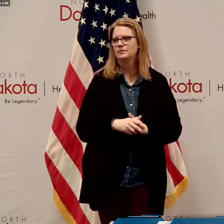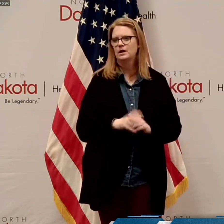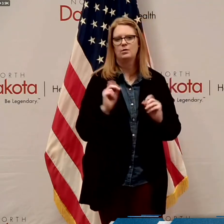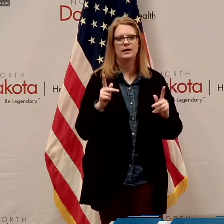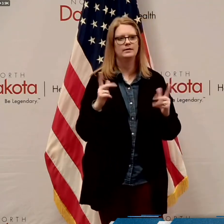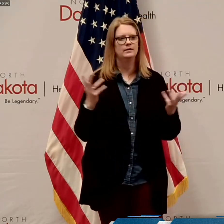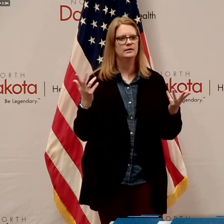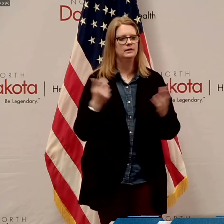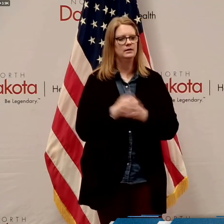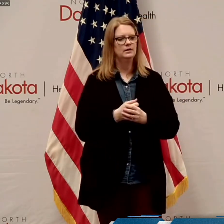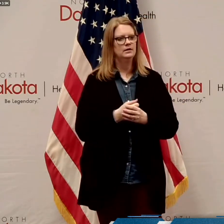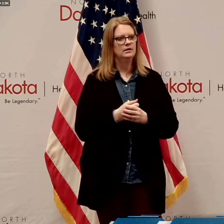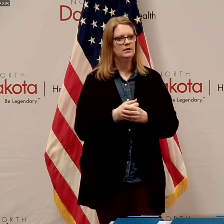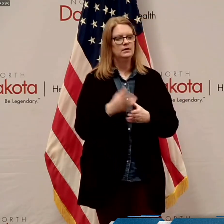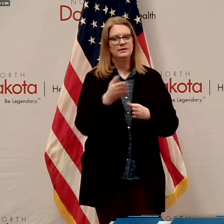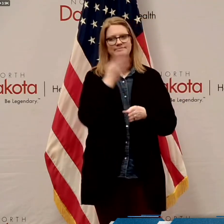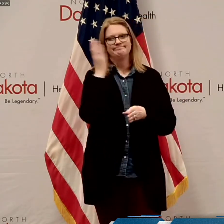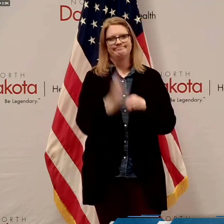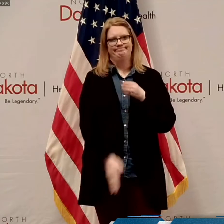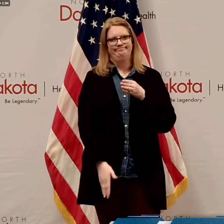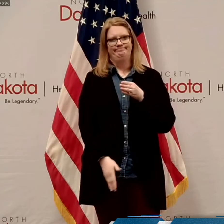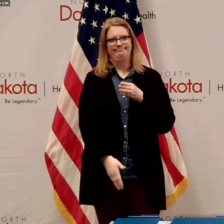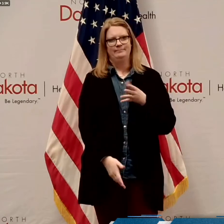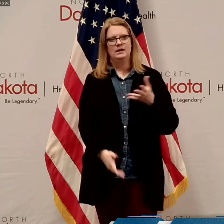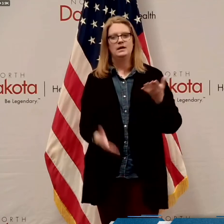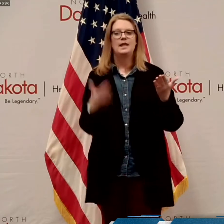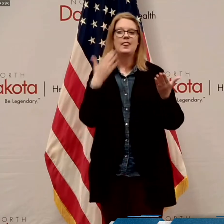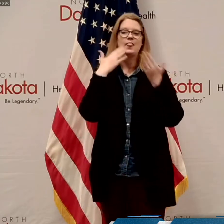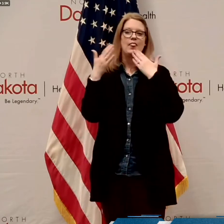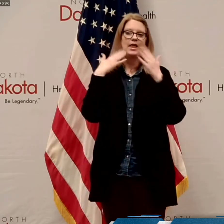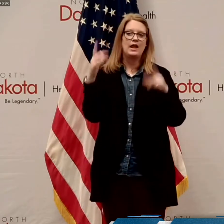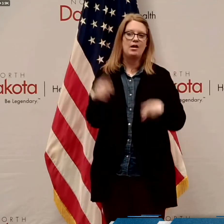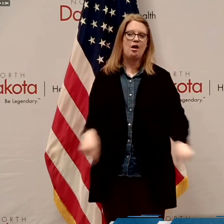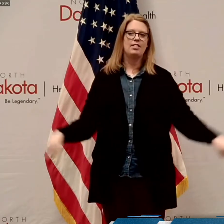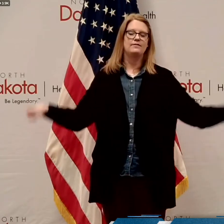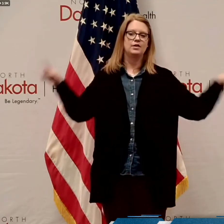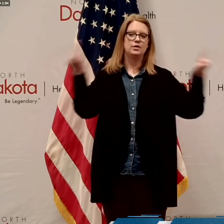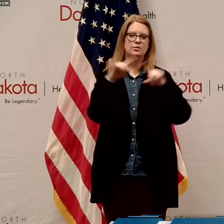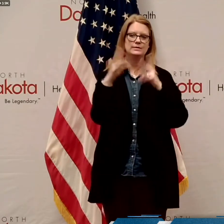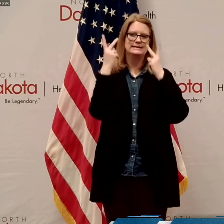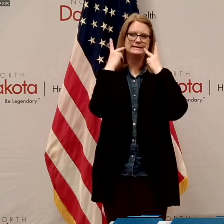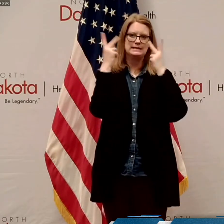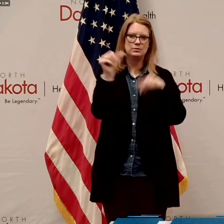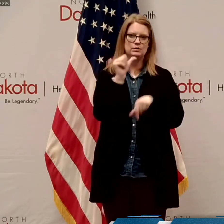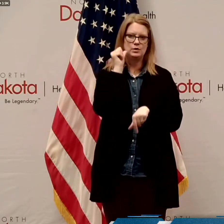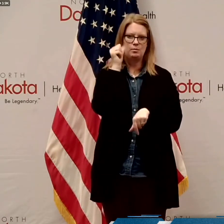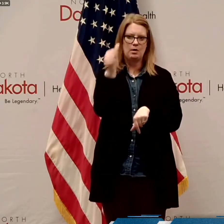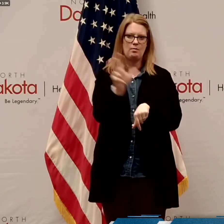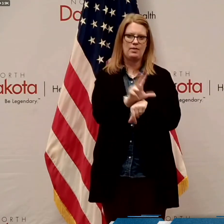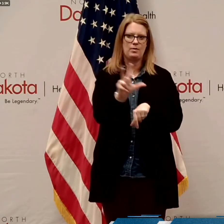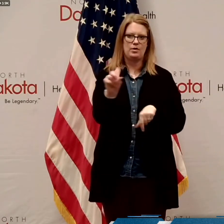Okay, I think that's it for today. I want to thank everybody for being here. We'll see you tomorrow at